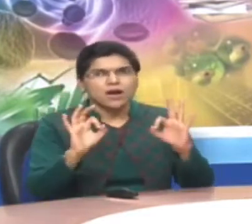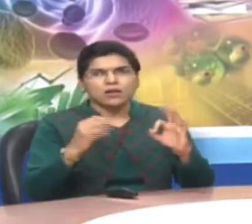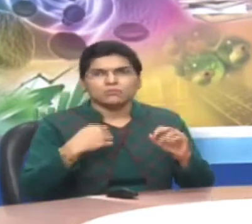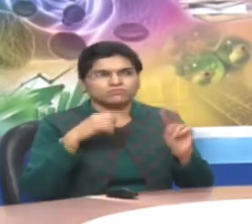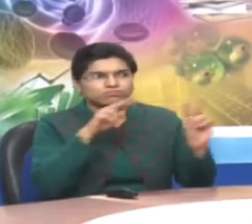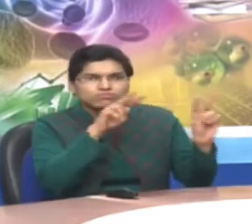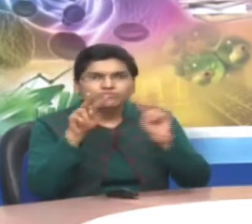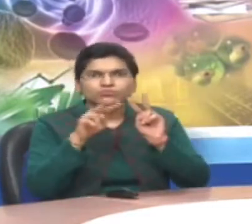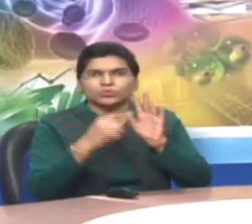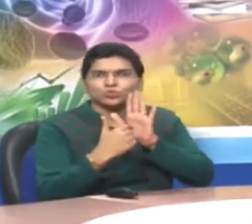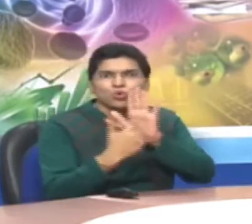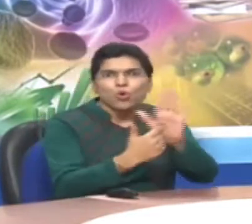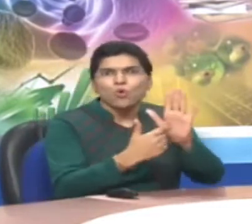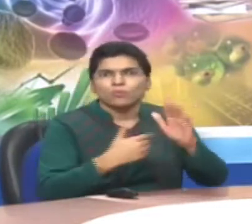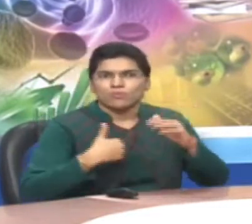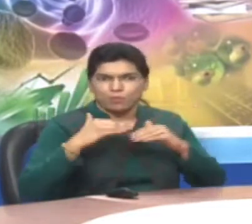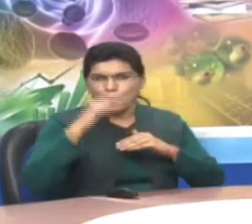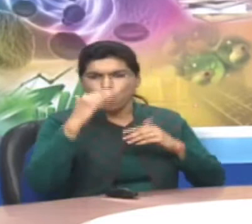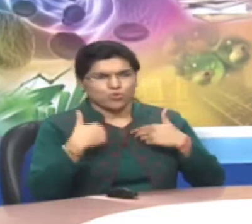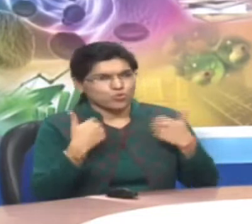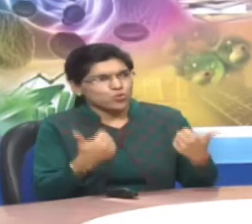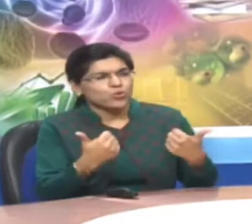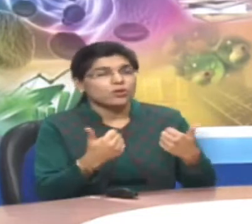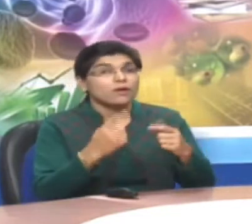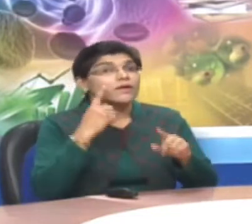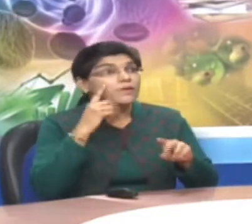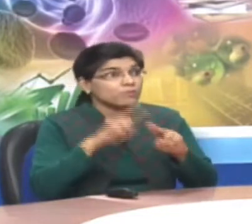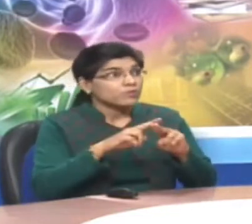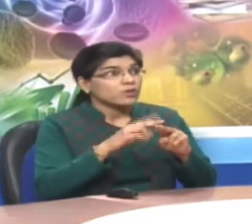is shown more in the ability to avoid pain